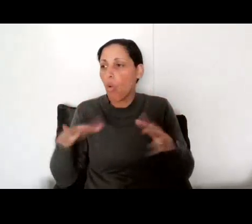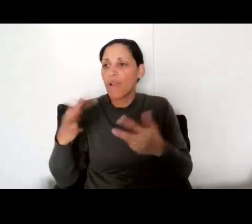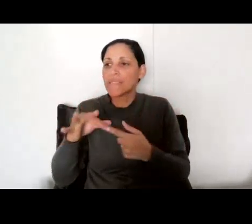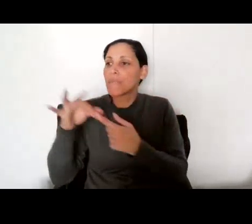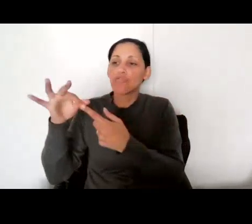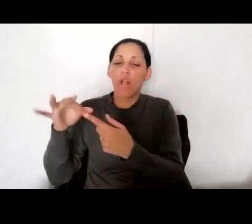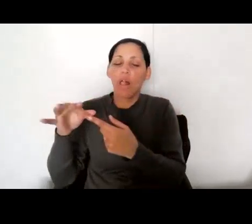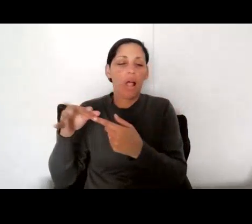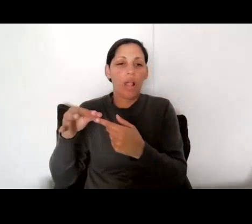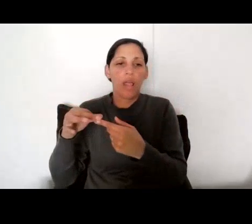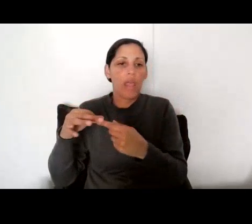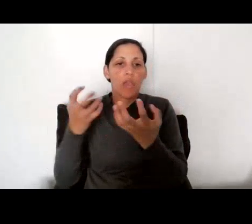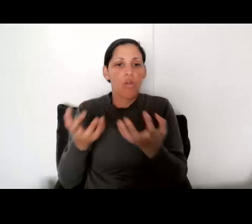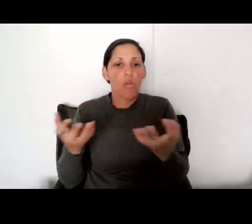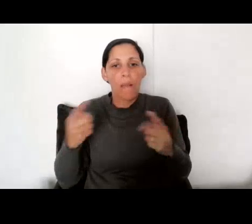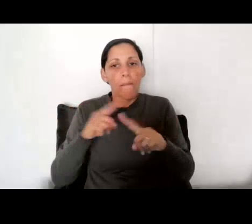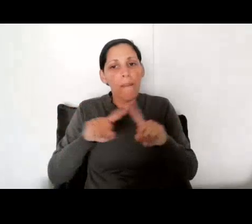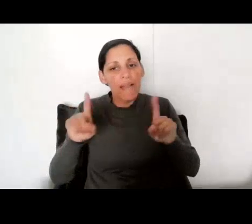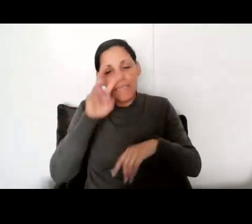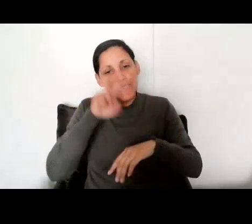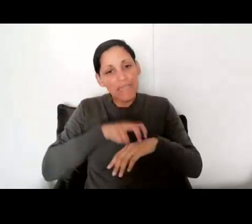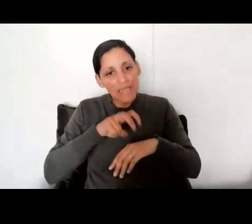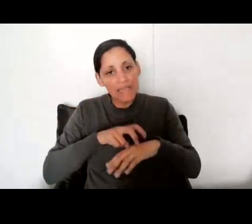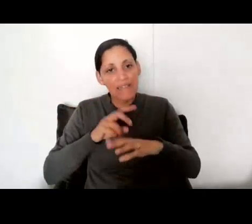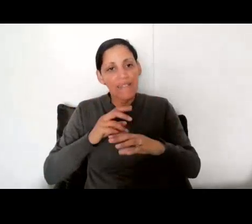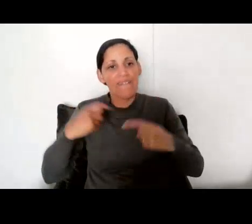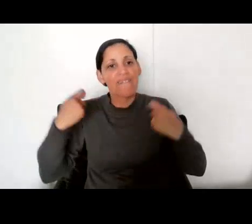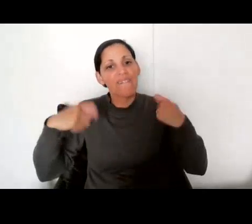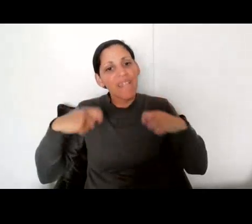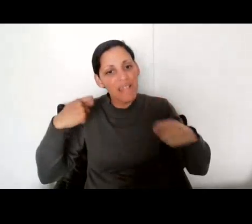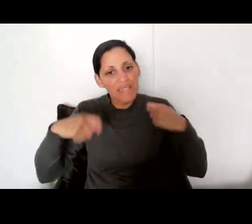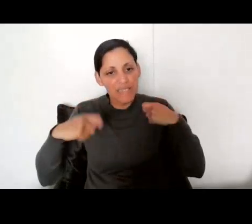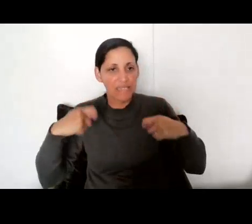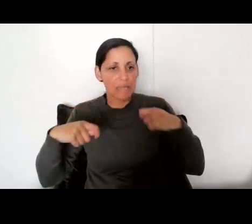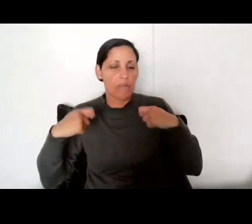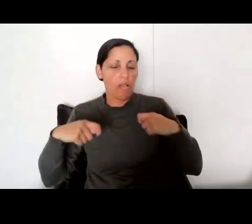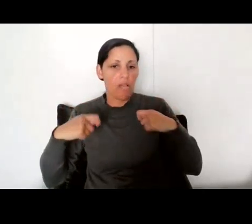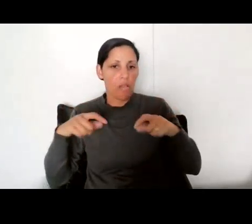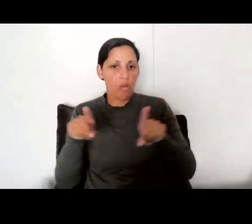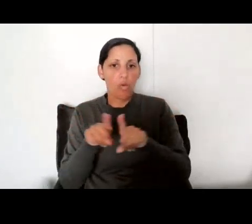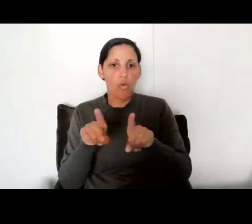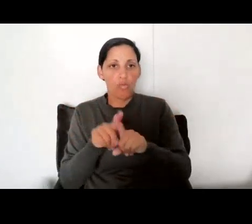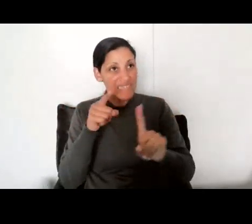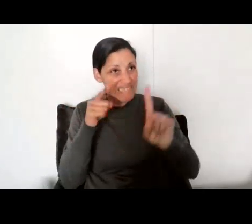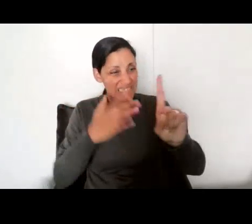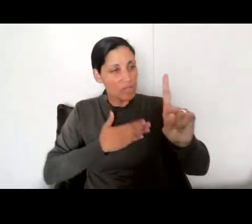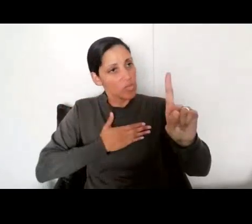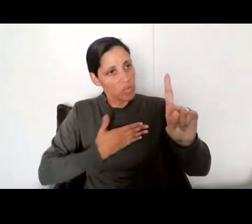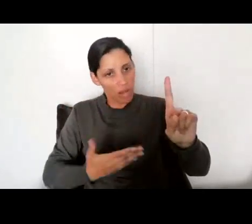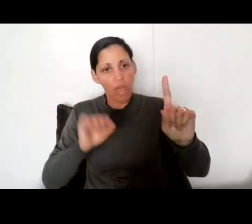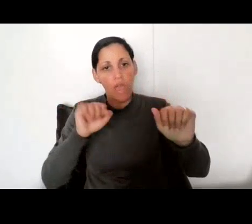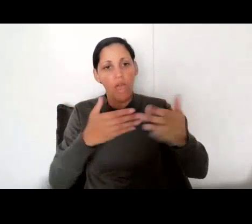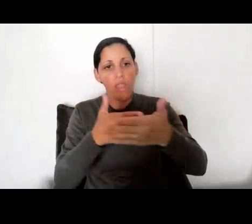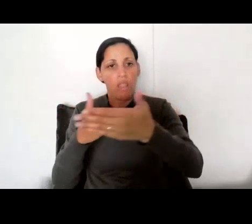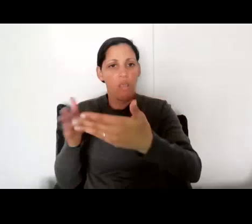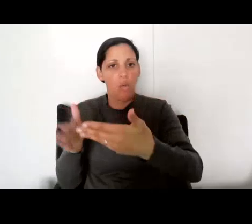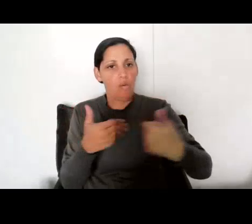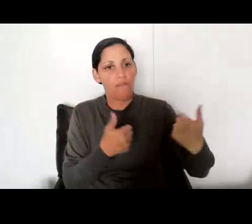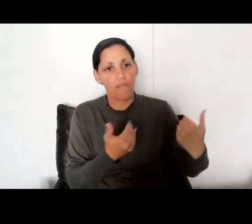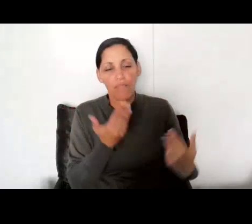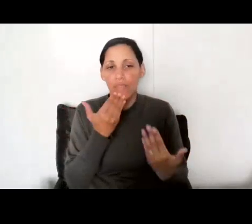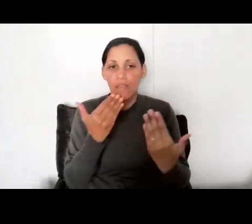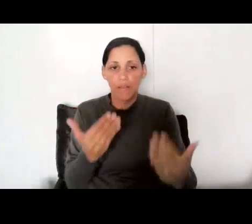and creative with what you have, and also intentional to remove those barriers. Thank you. Thank